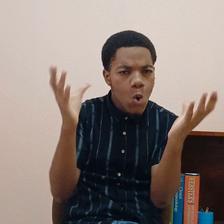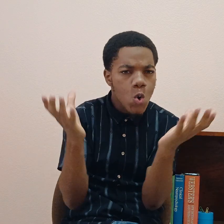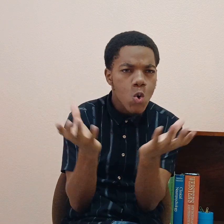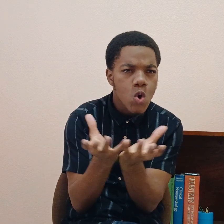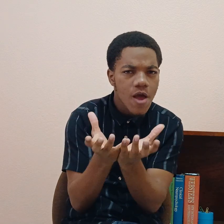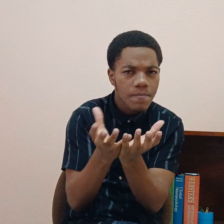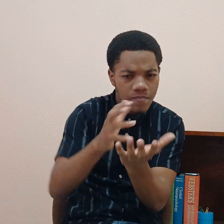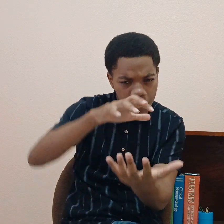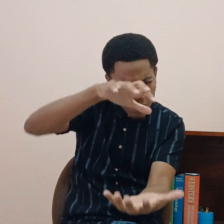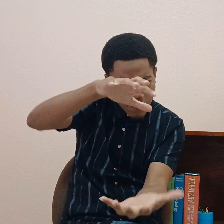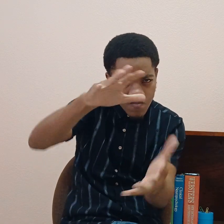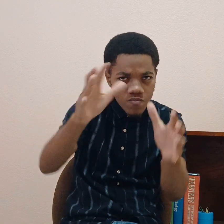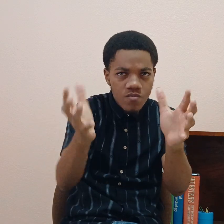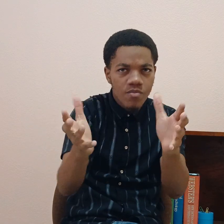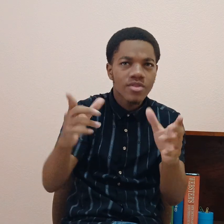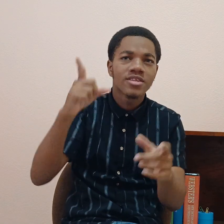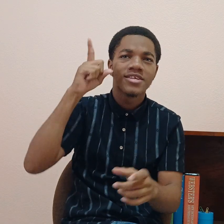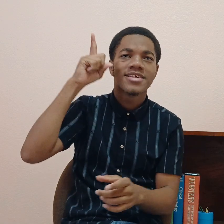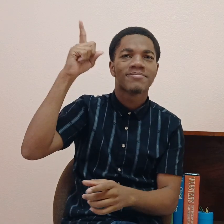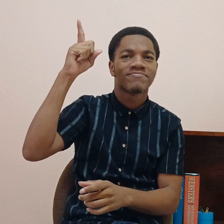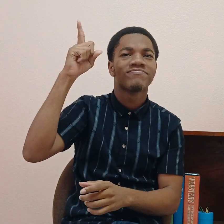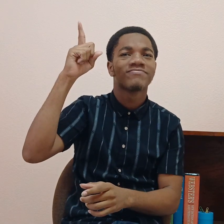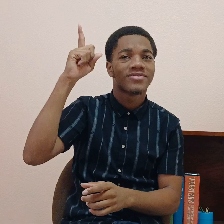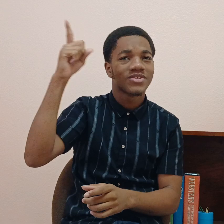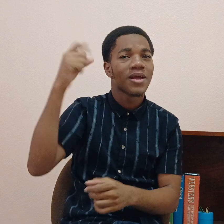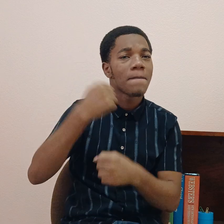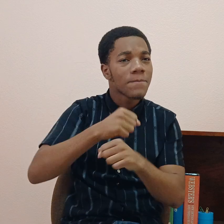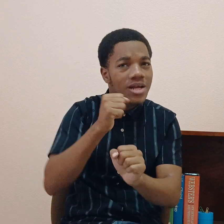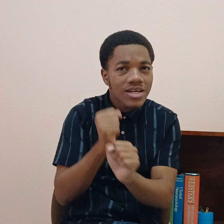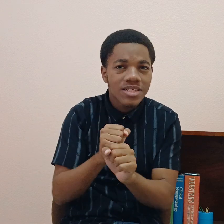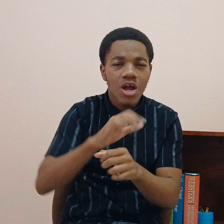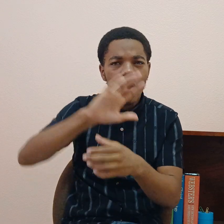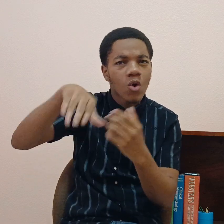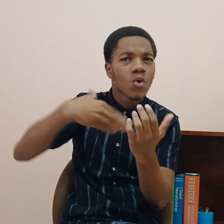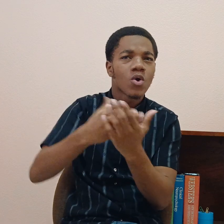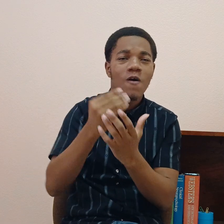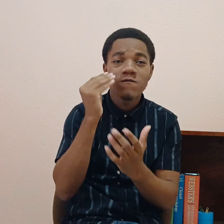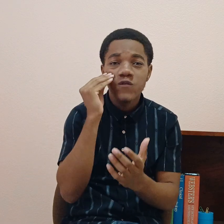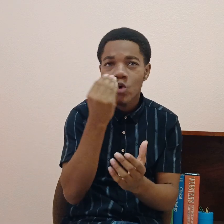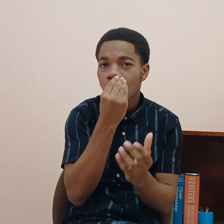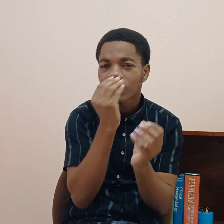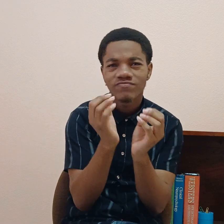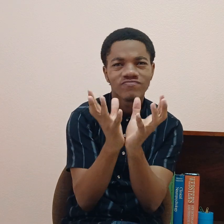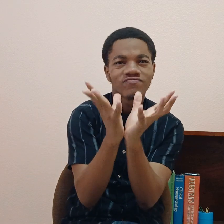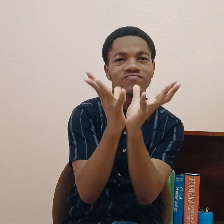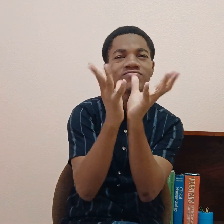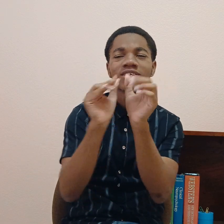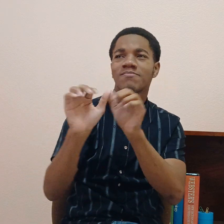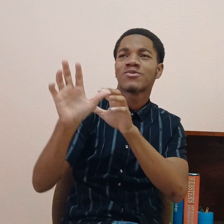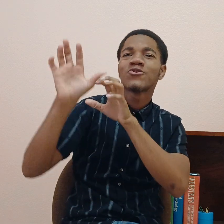You created all the flowers and the mountains and the rivers that flow.